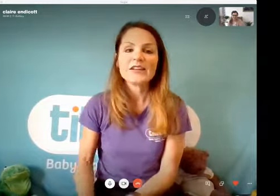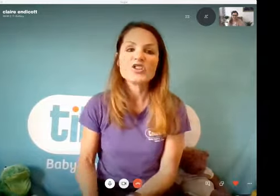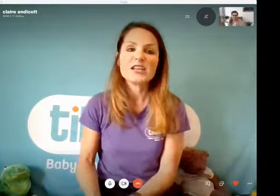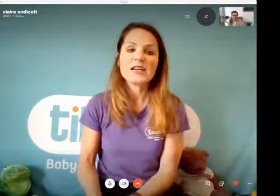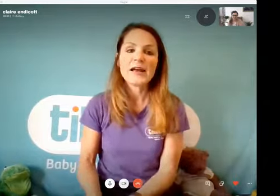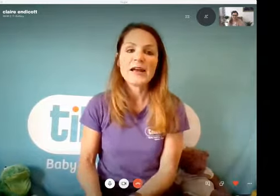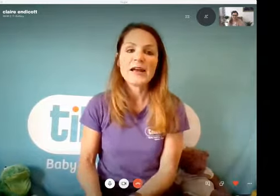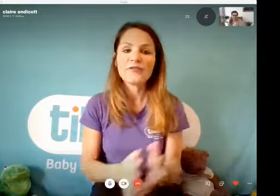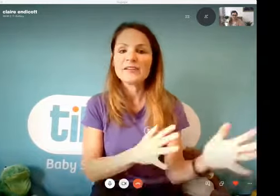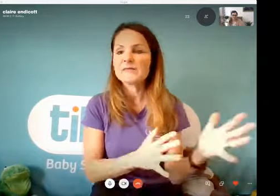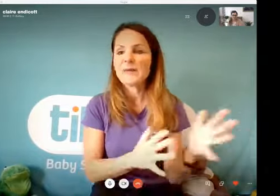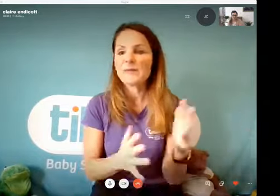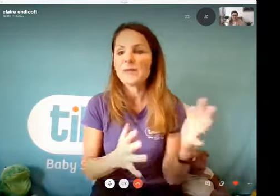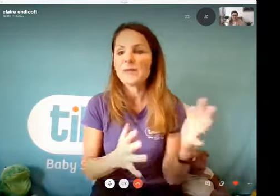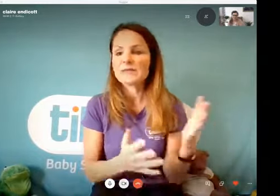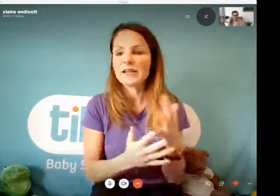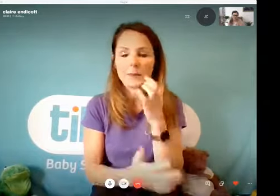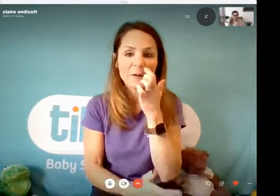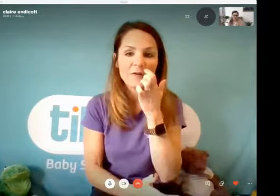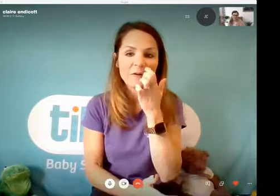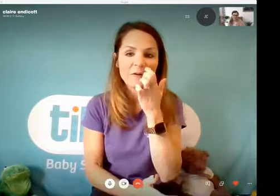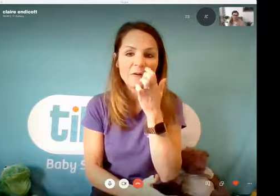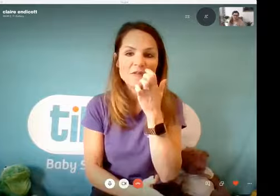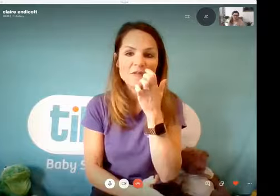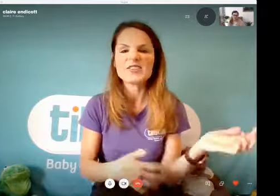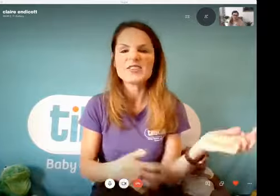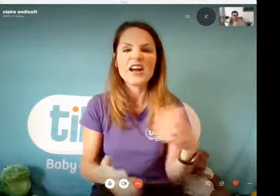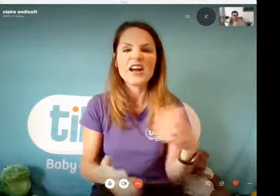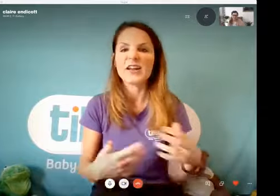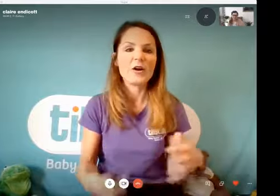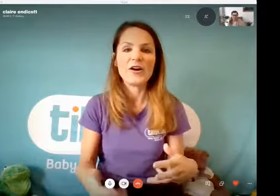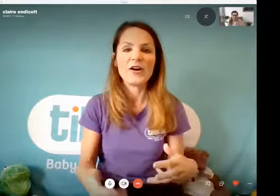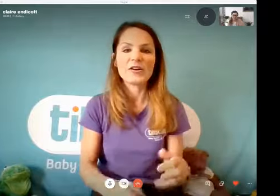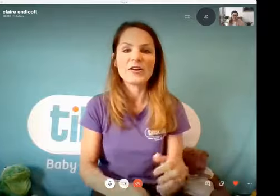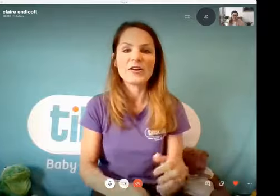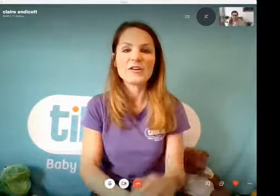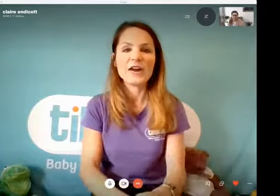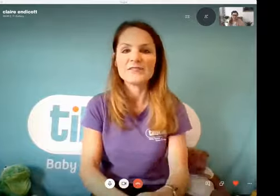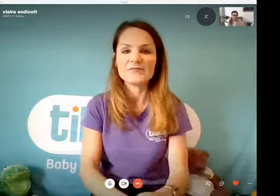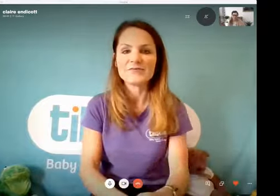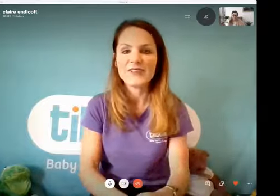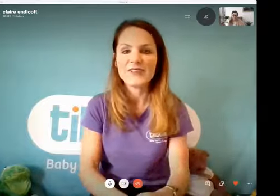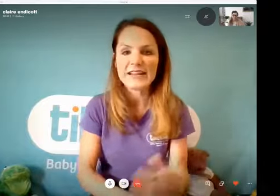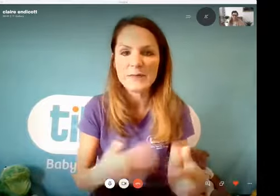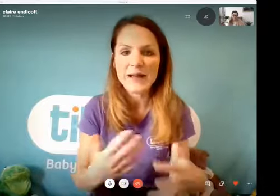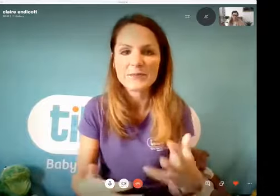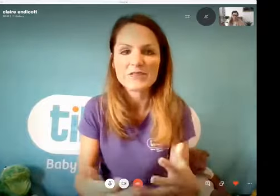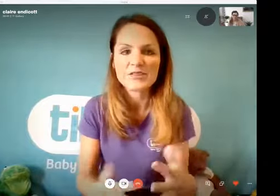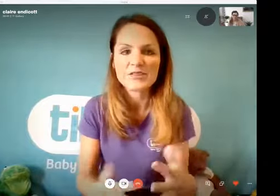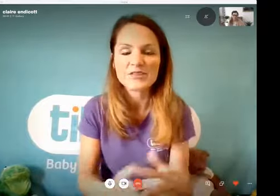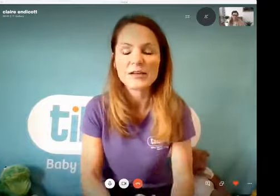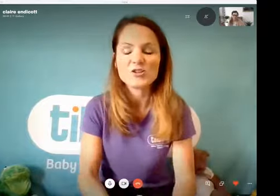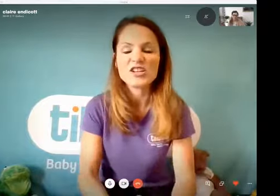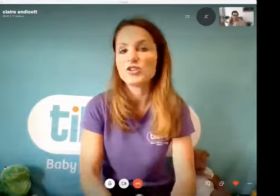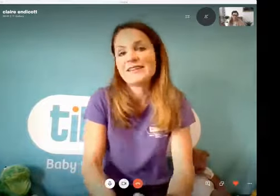her friend's baby was a little bit older, and she was like, I'll just kind of come along, didn't really expect them to, she enjoyed the classes and the